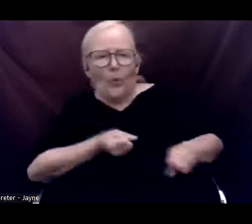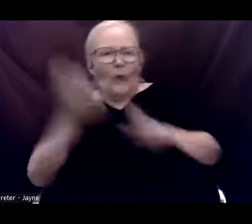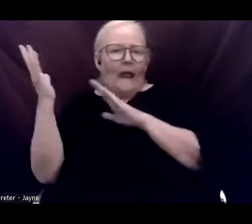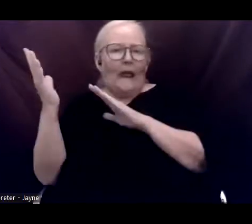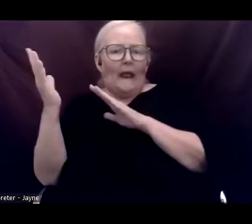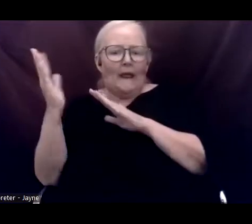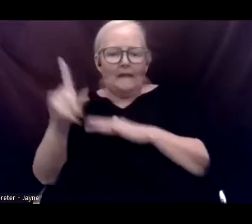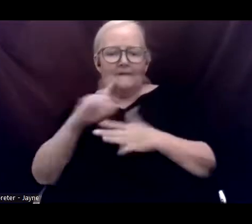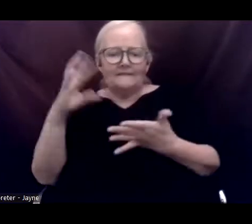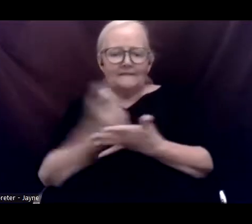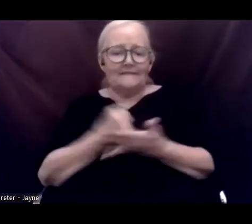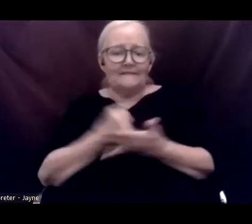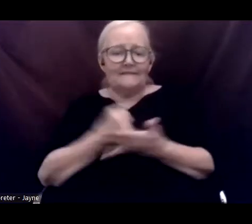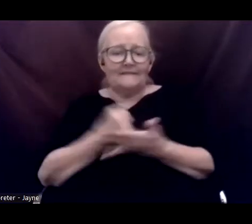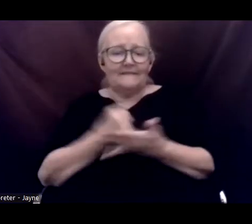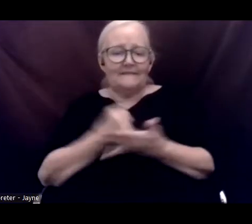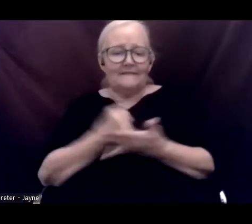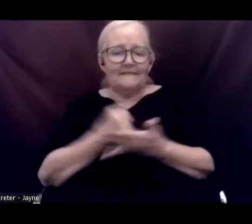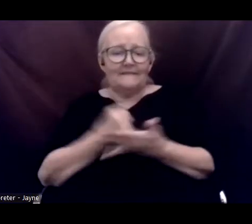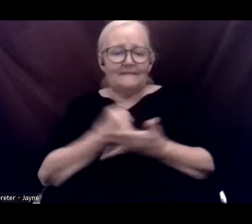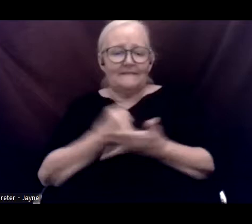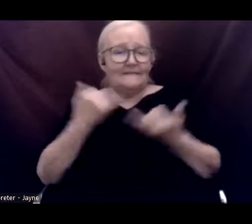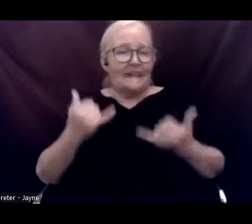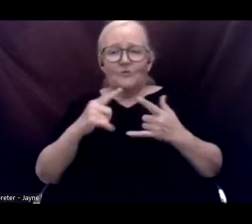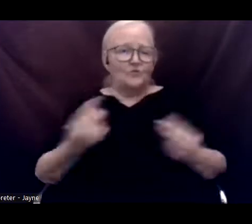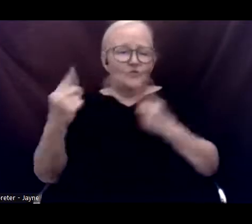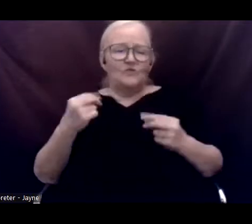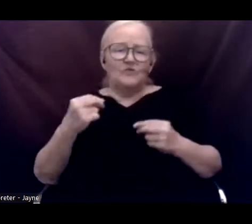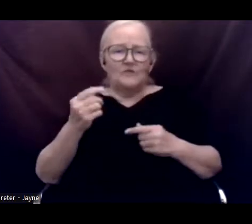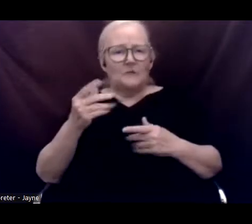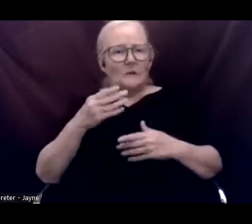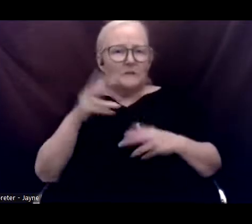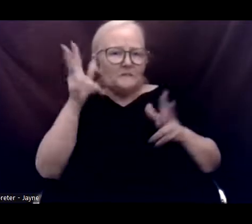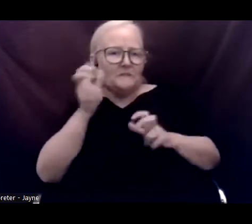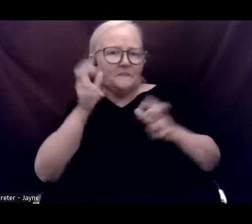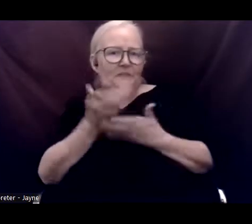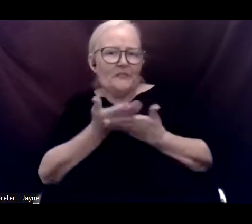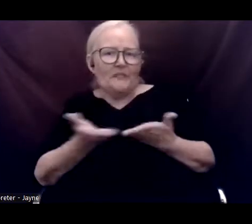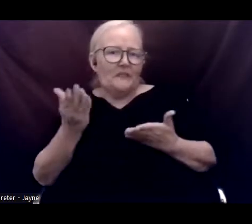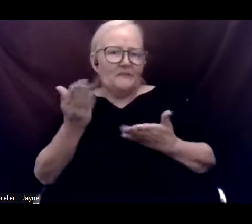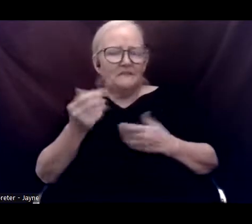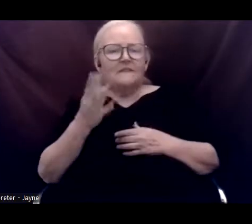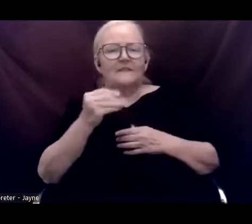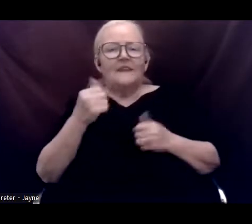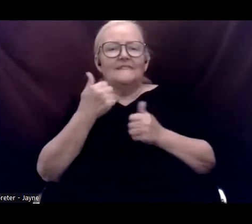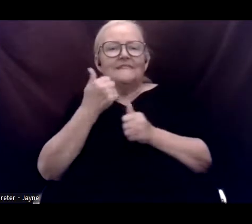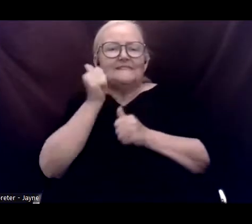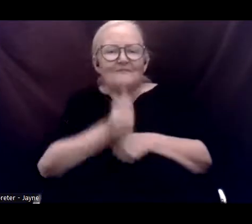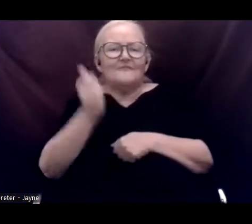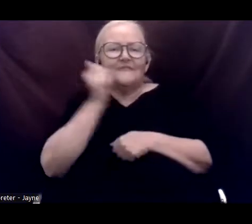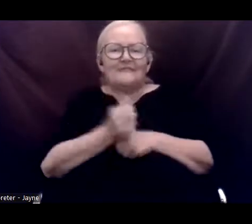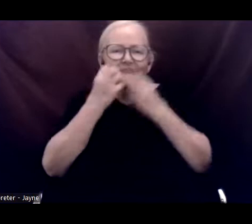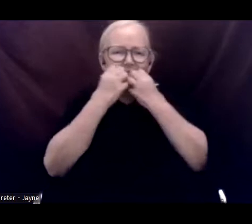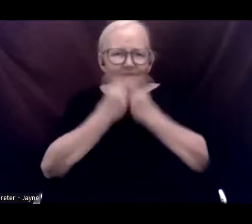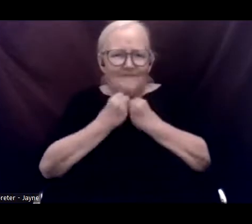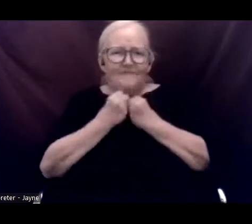It's time to do a wretched thing or two and try to make each precious day one